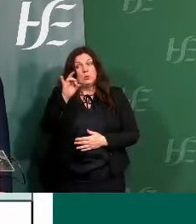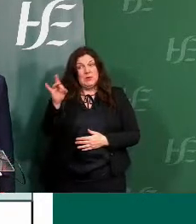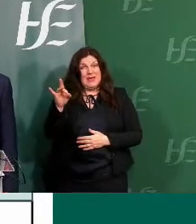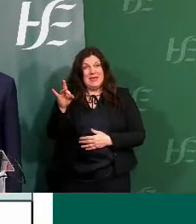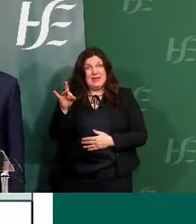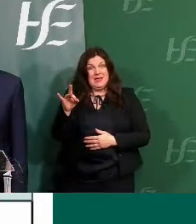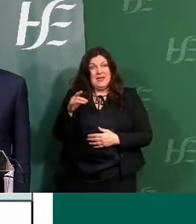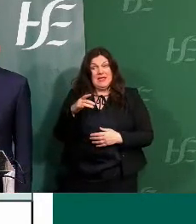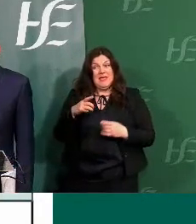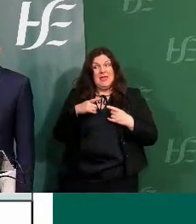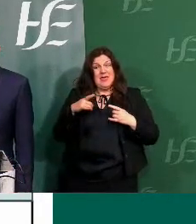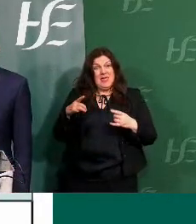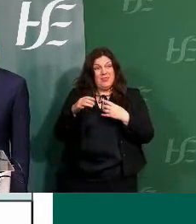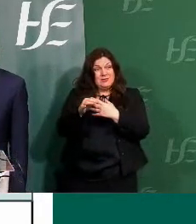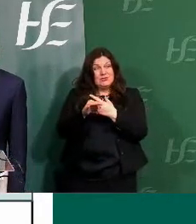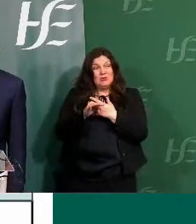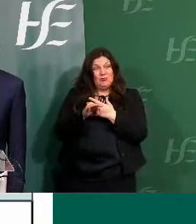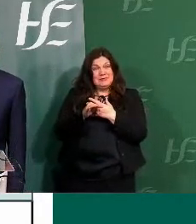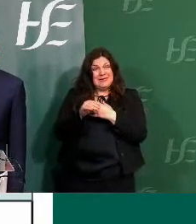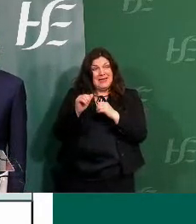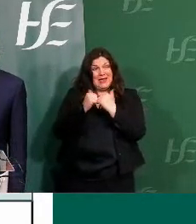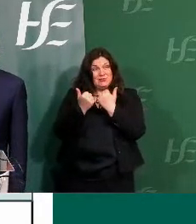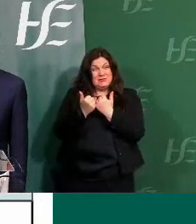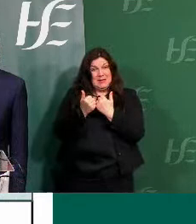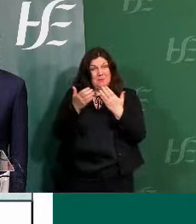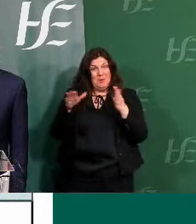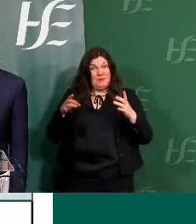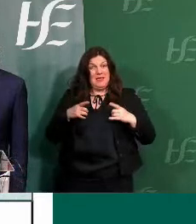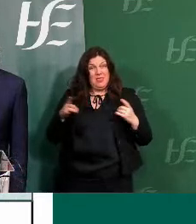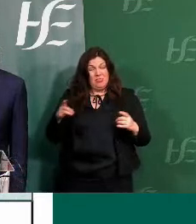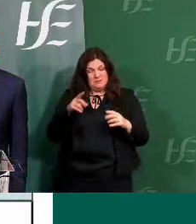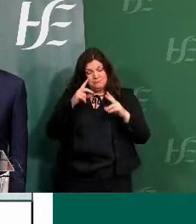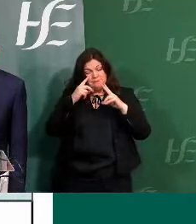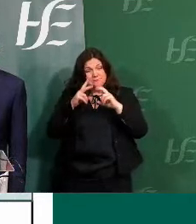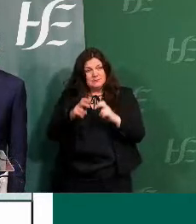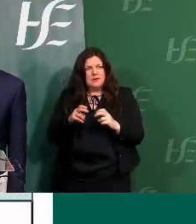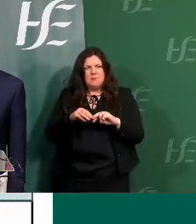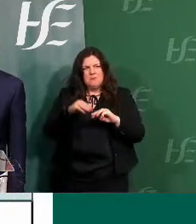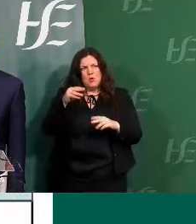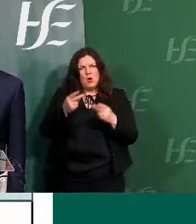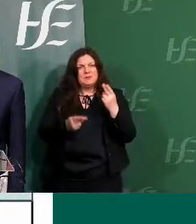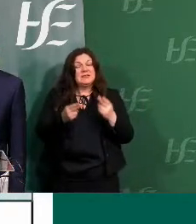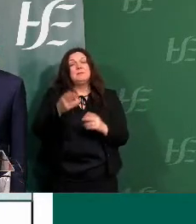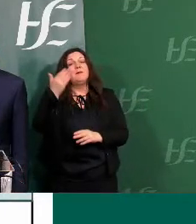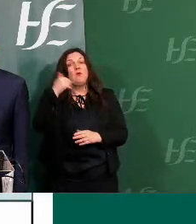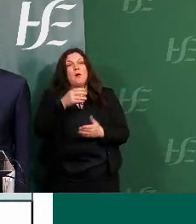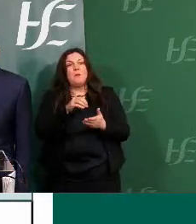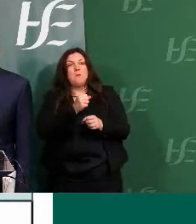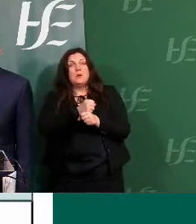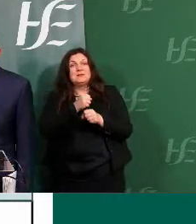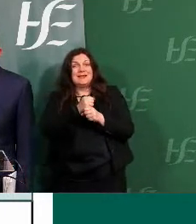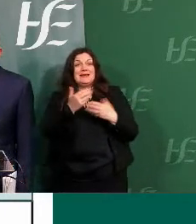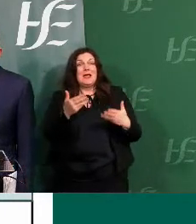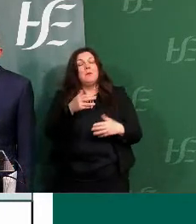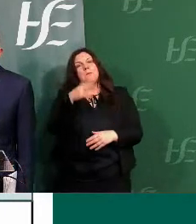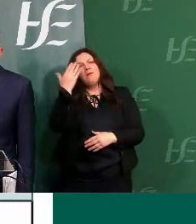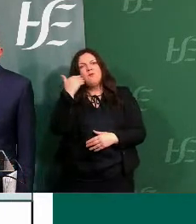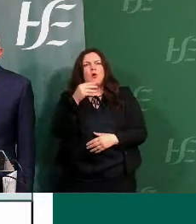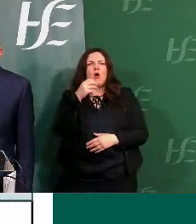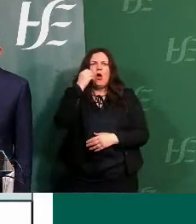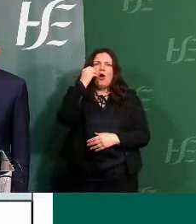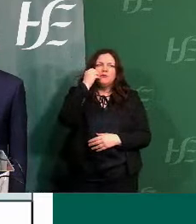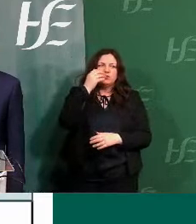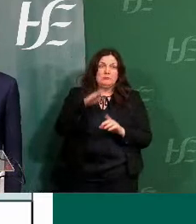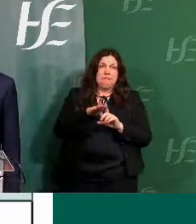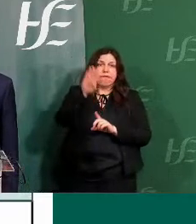Agency Public Health England has upped its assessment here. The growth advantage I just talked about, they now say red, very high.